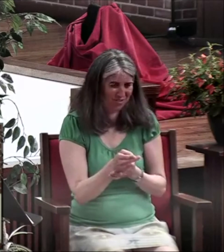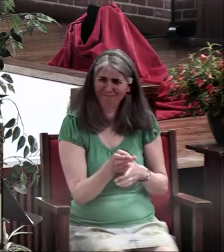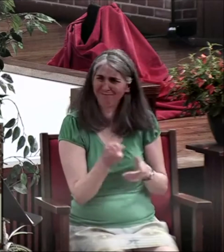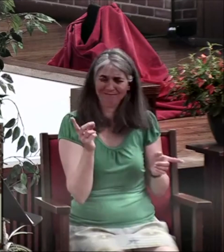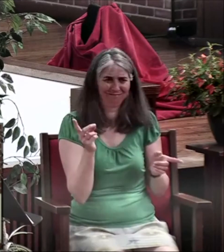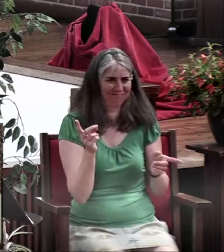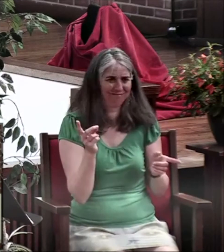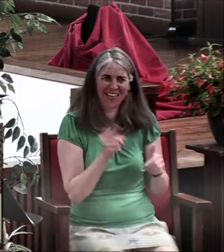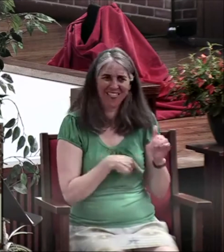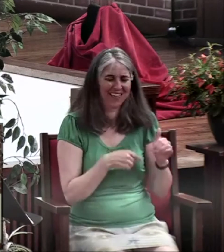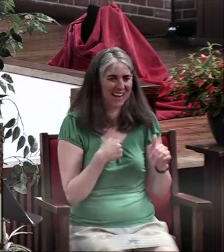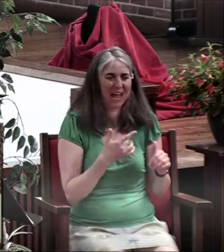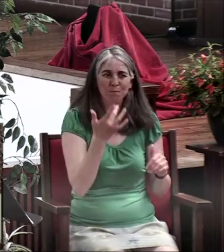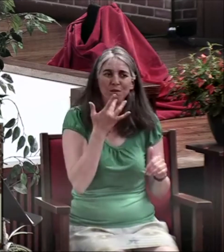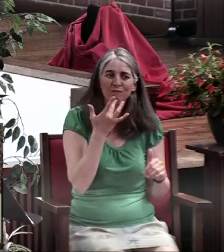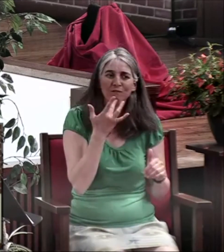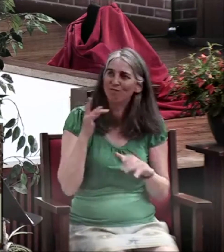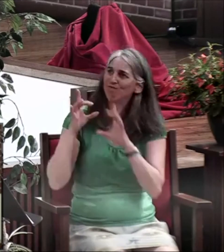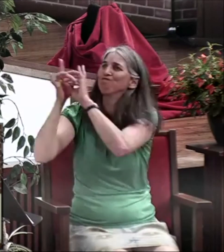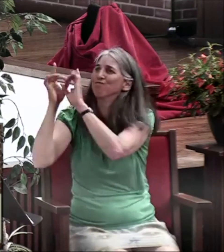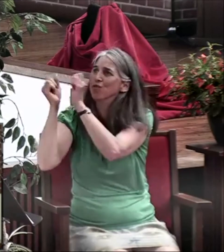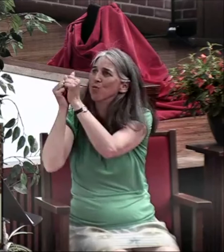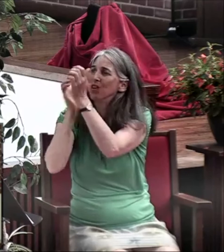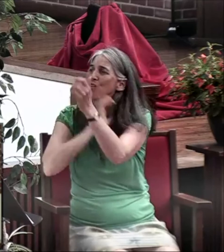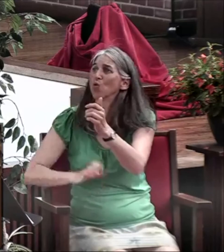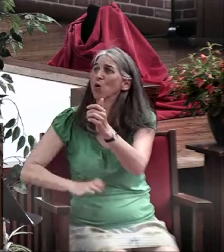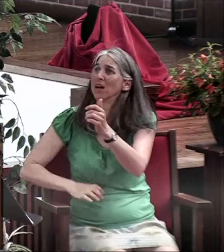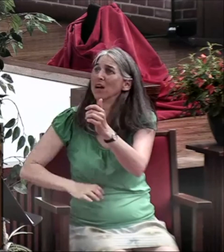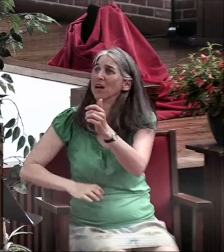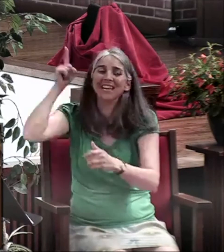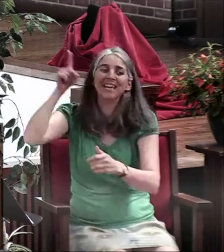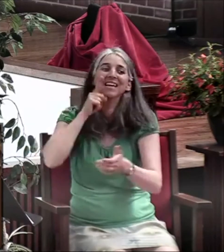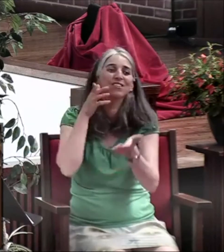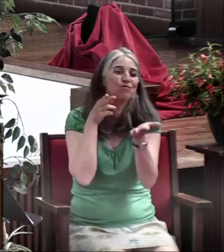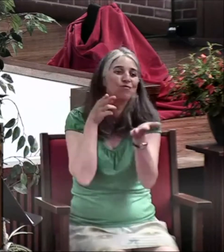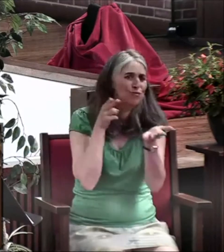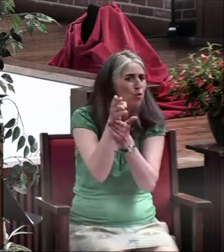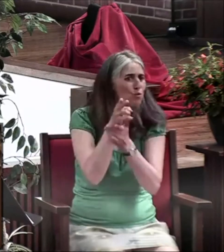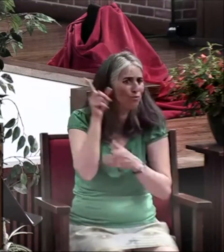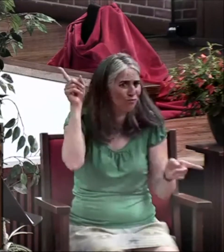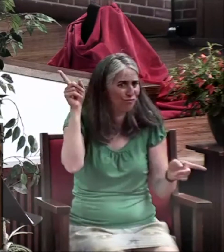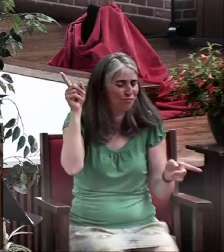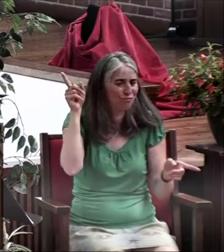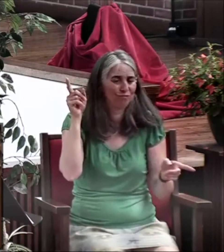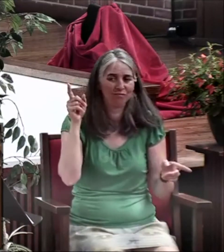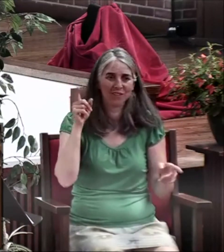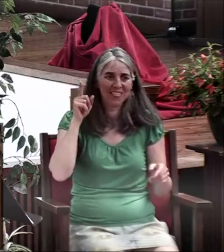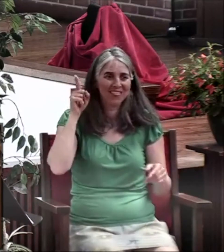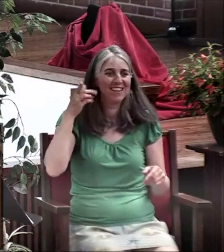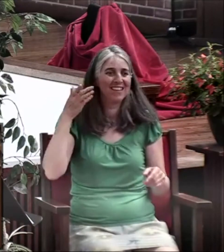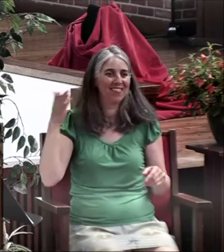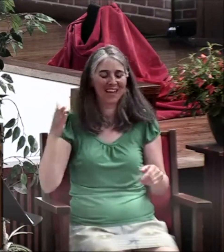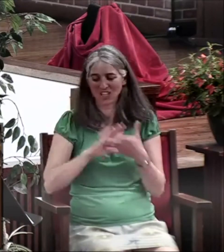says, then I should prefer to remain with Christ than with the truth. In other words, this thing,